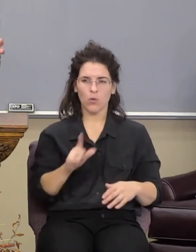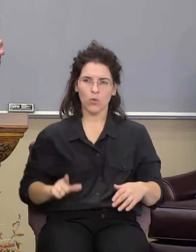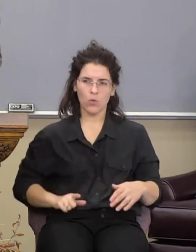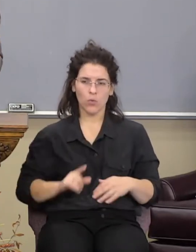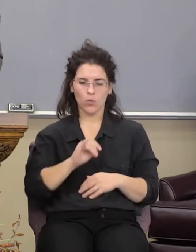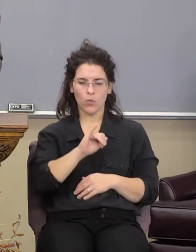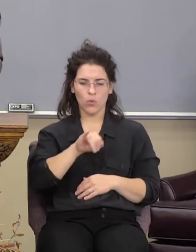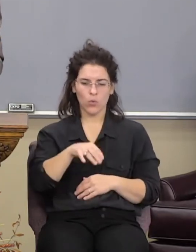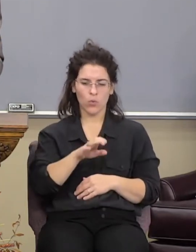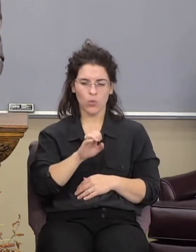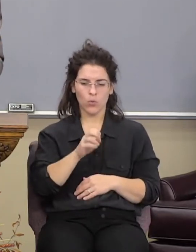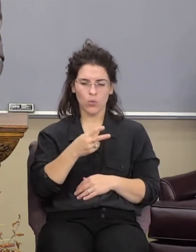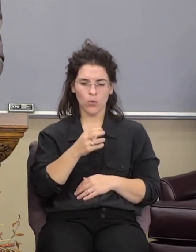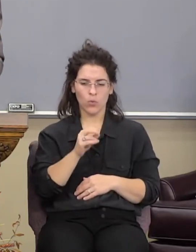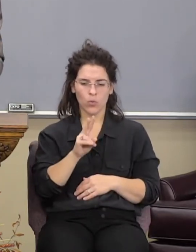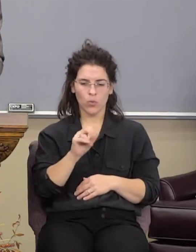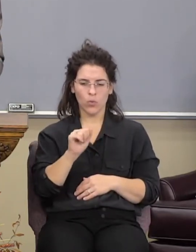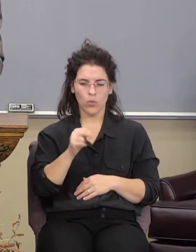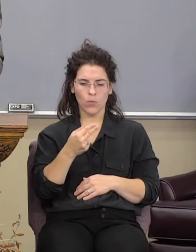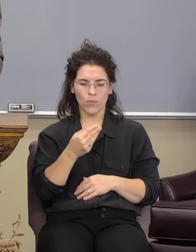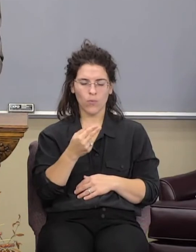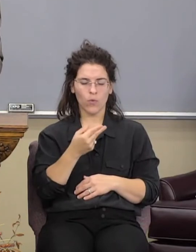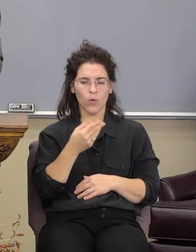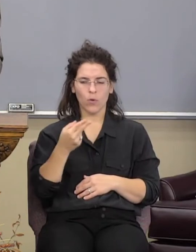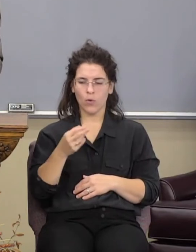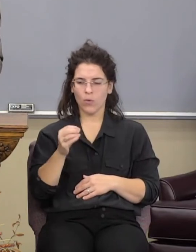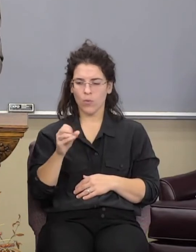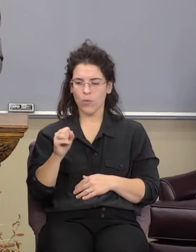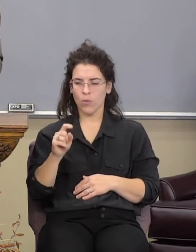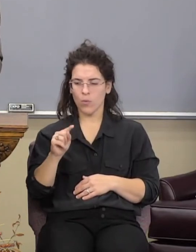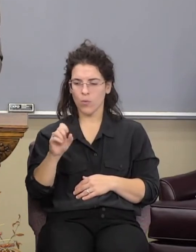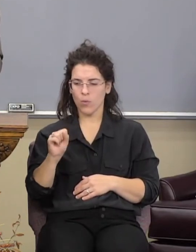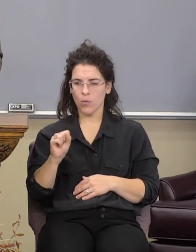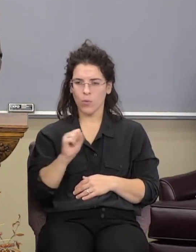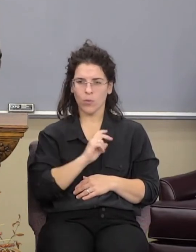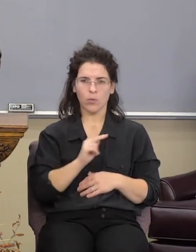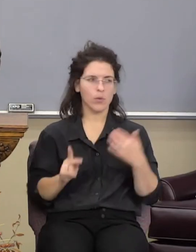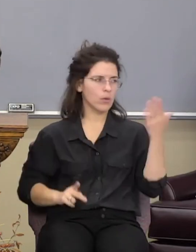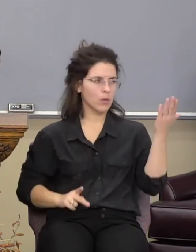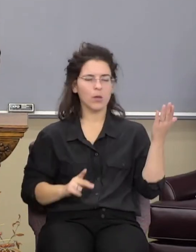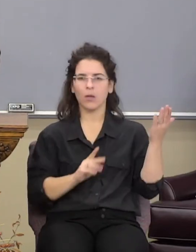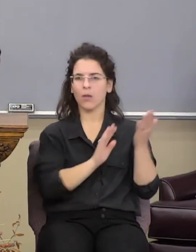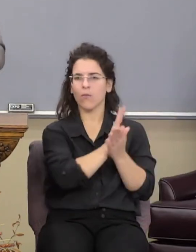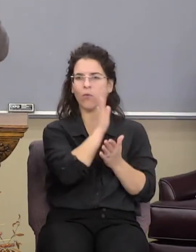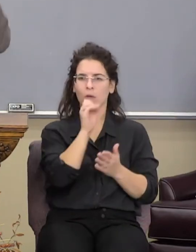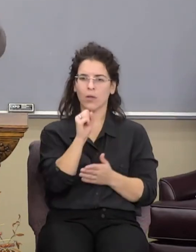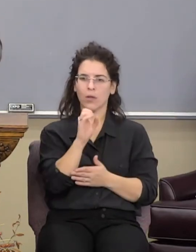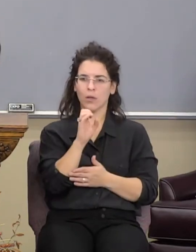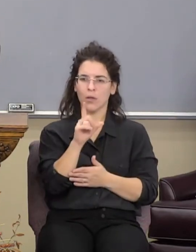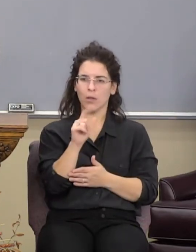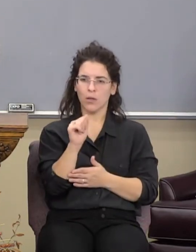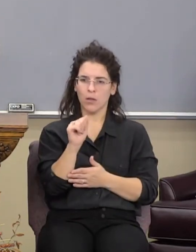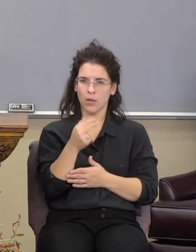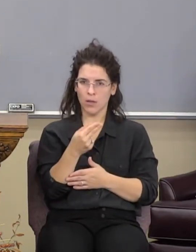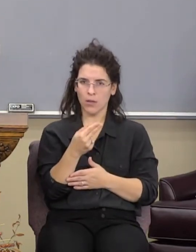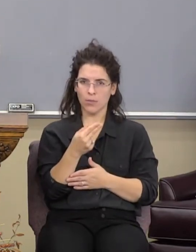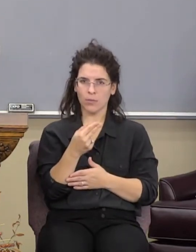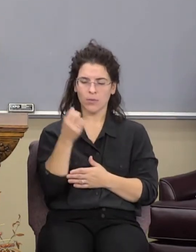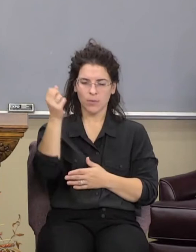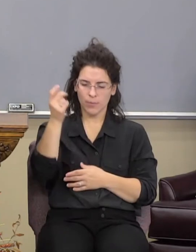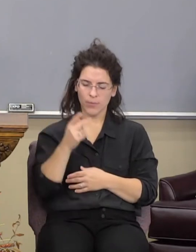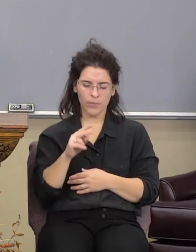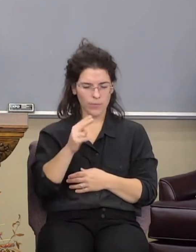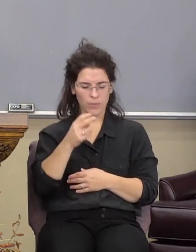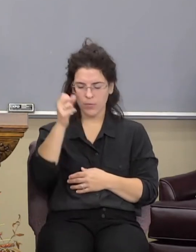hosts. He is the King of glory, Selah. He's coming. This is a second coming passage.